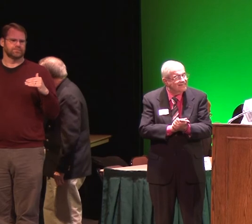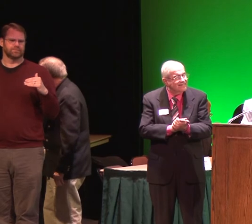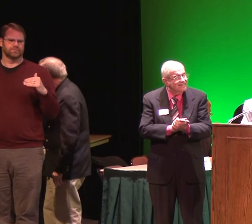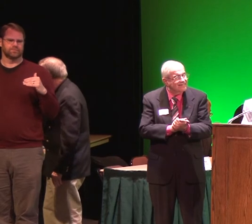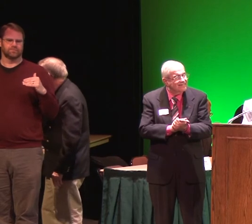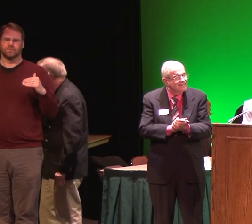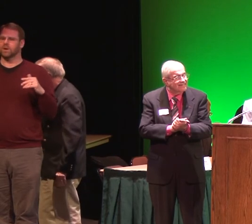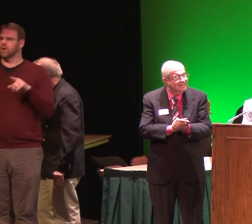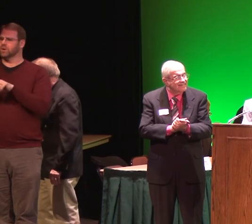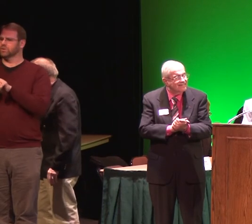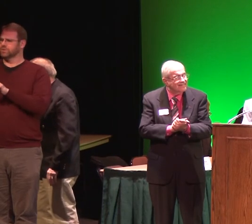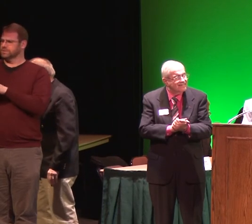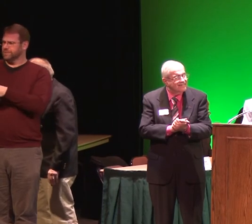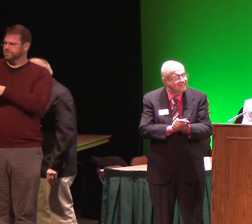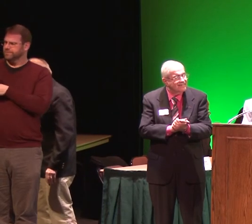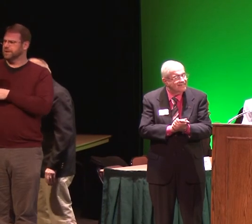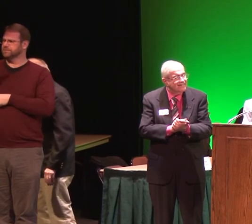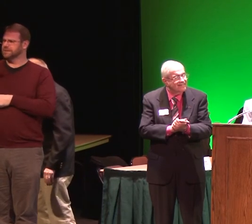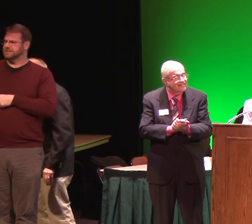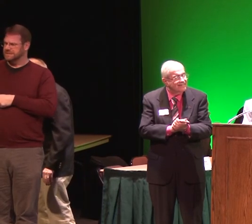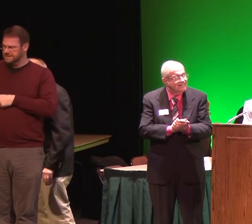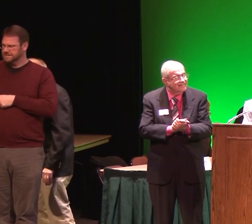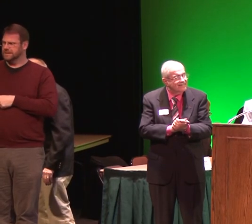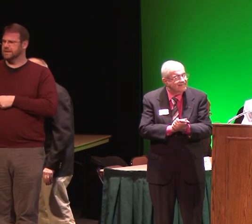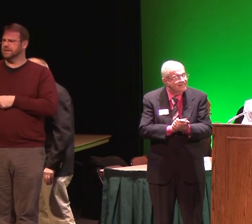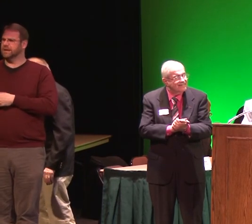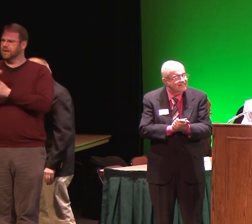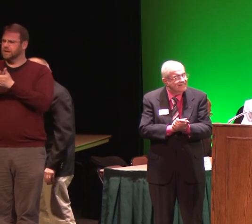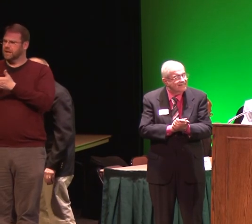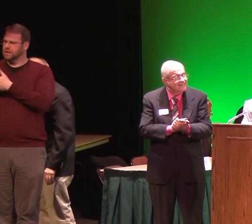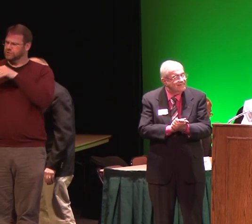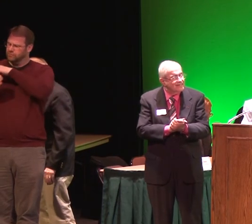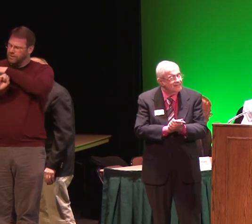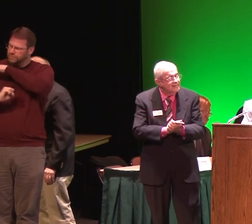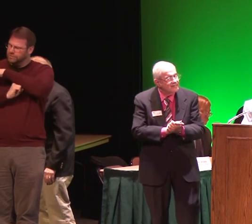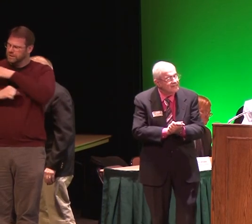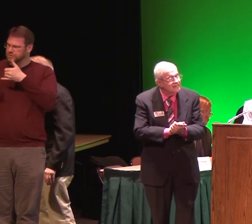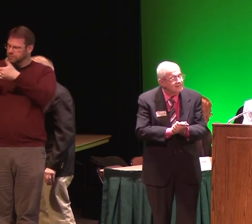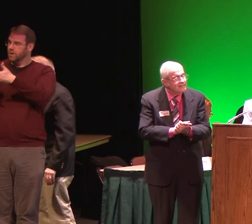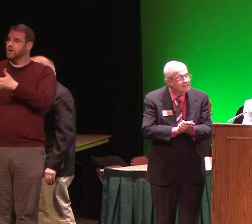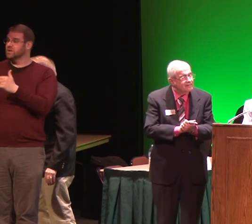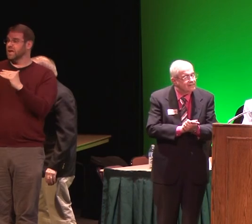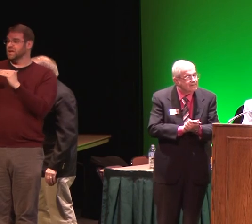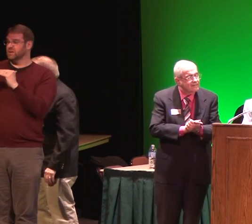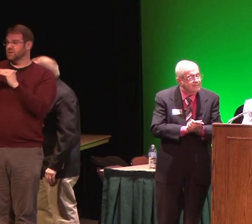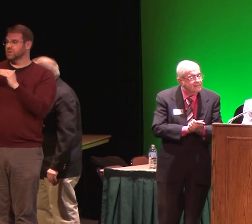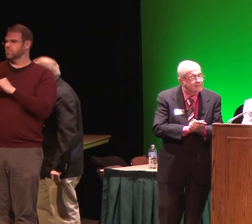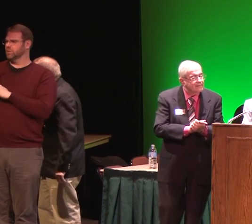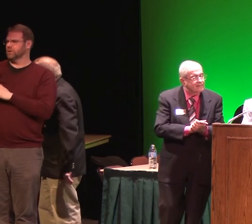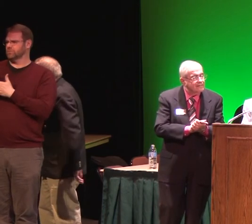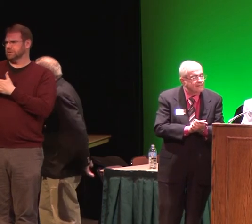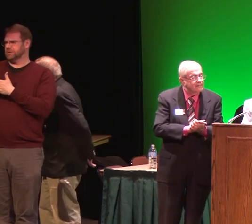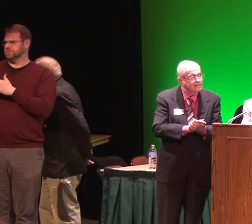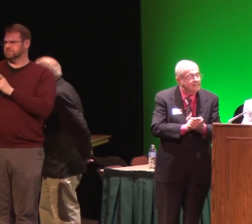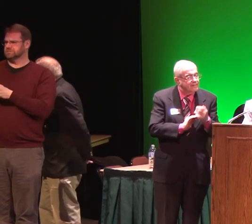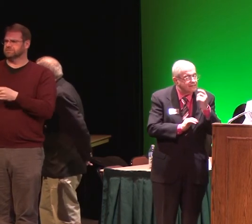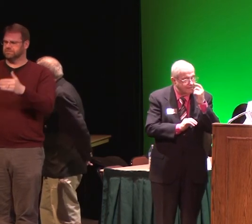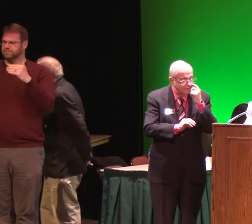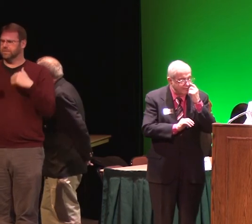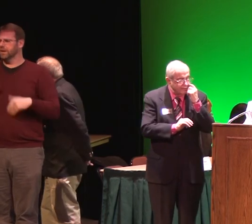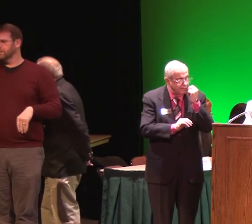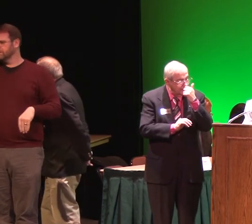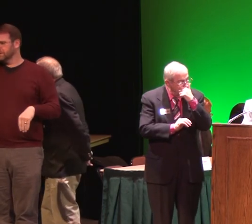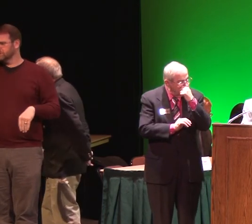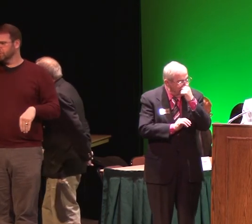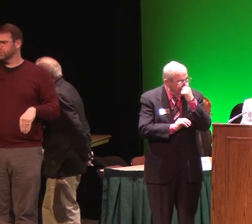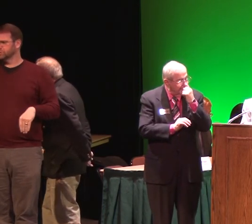Shraddha will also receive the Bristol Community College Foundation Award, which is a $100 prize. From the